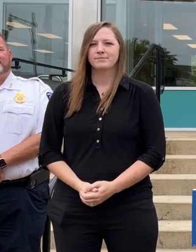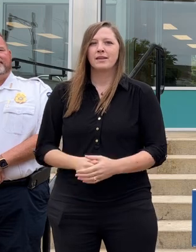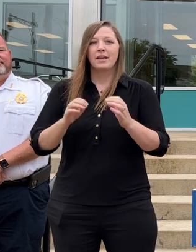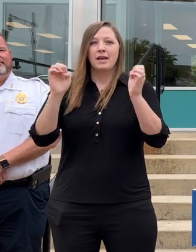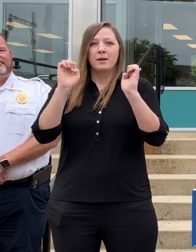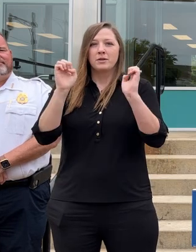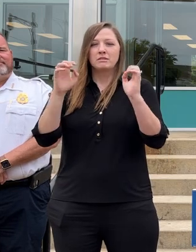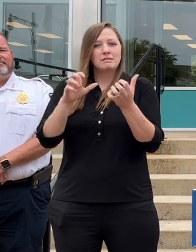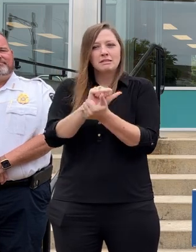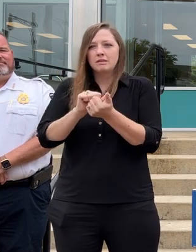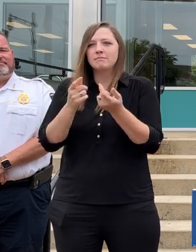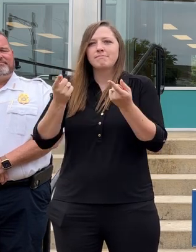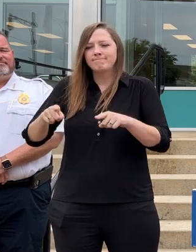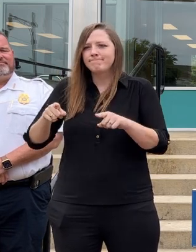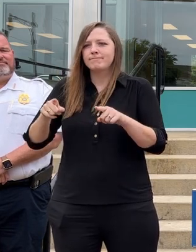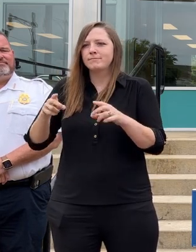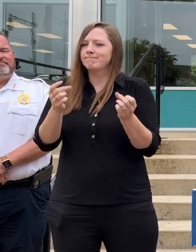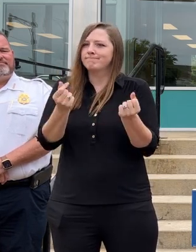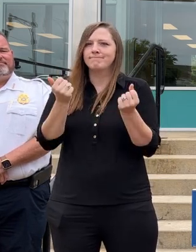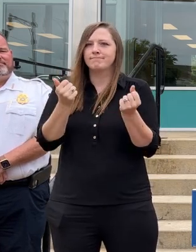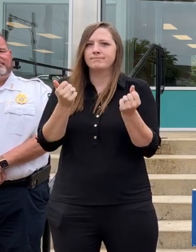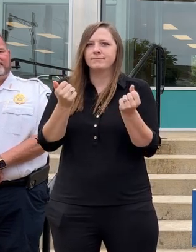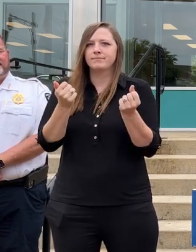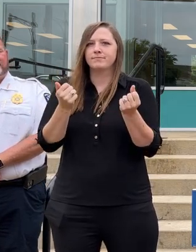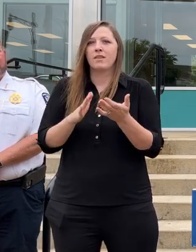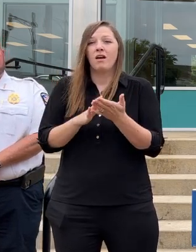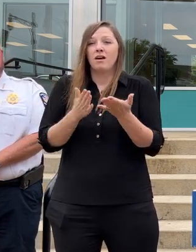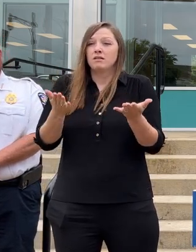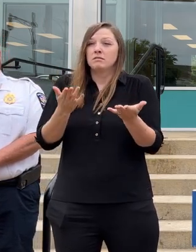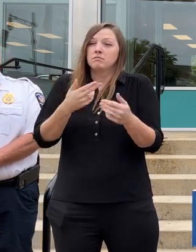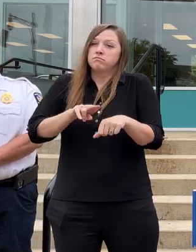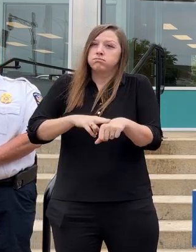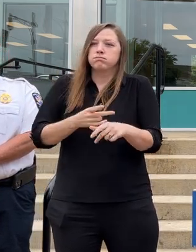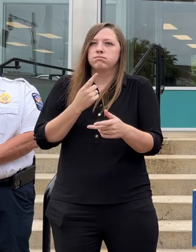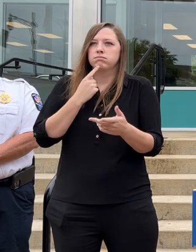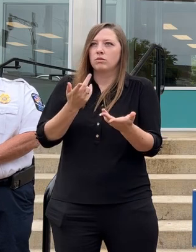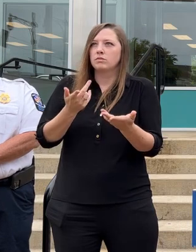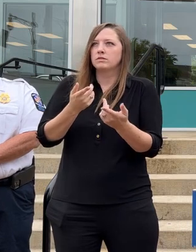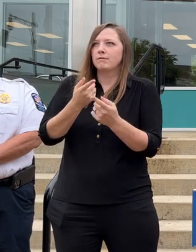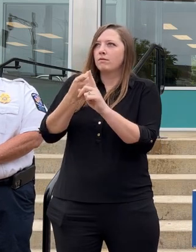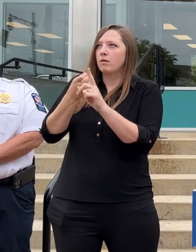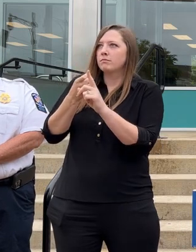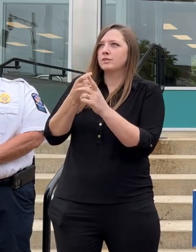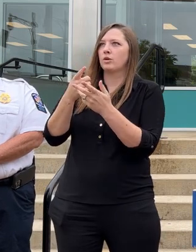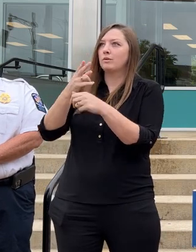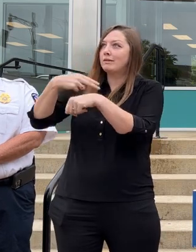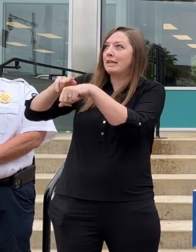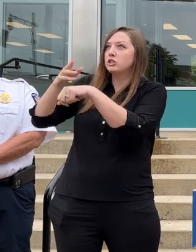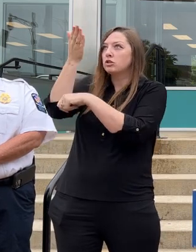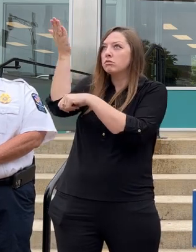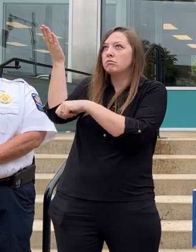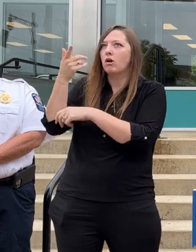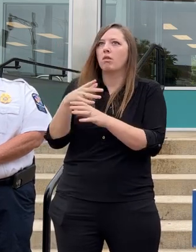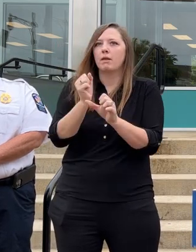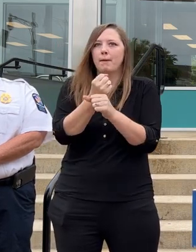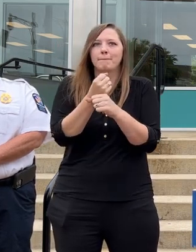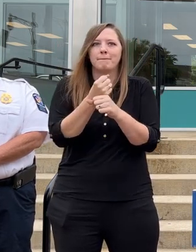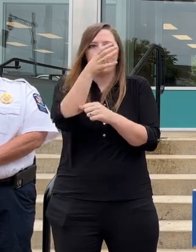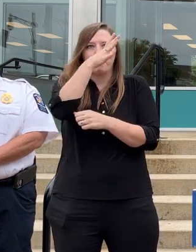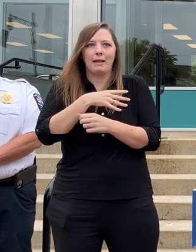Emergencies and disasters can happen in an instant. There are, of course, those that come from Mother Nature and others that are man-made.